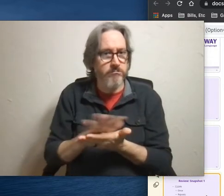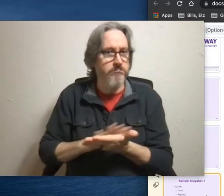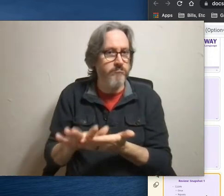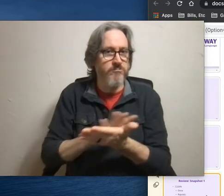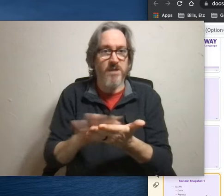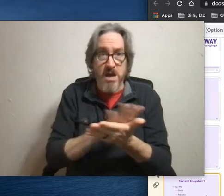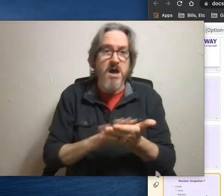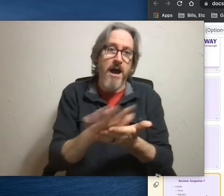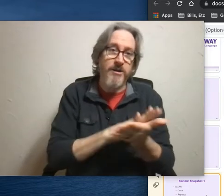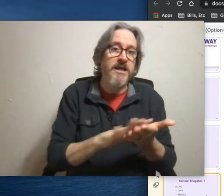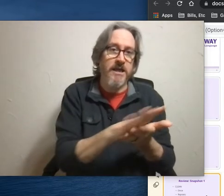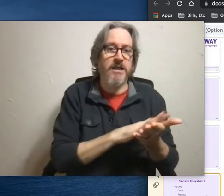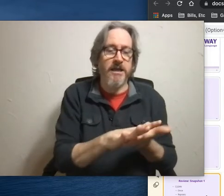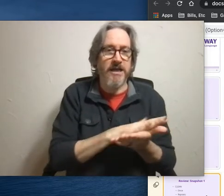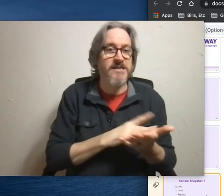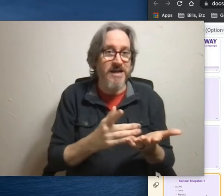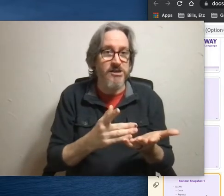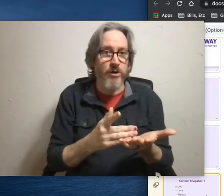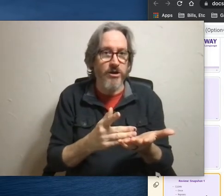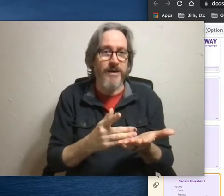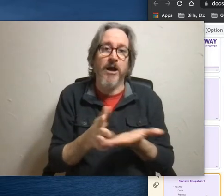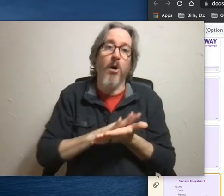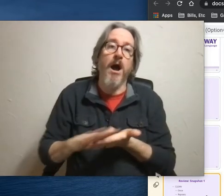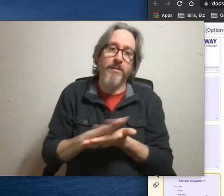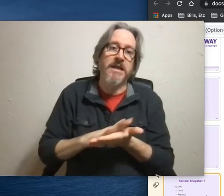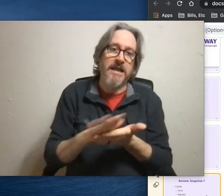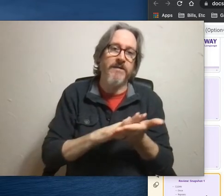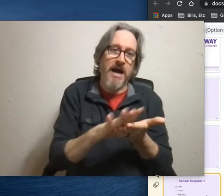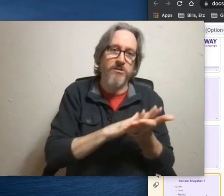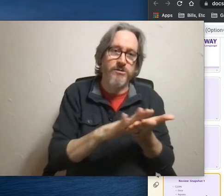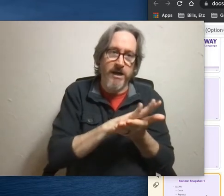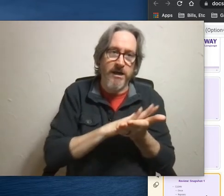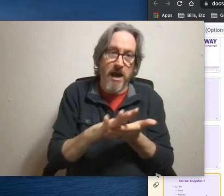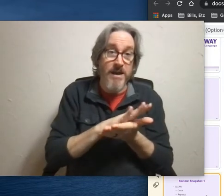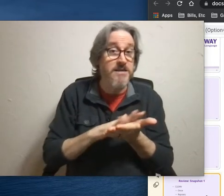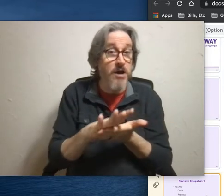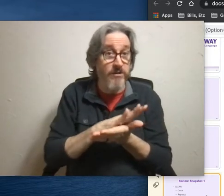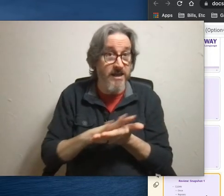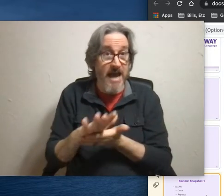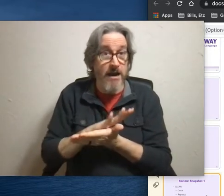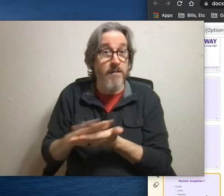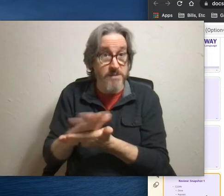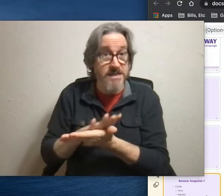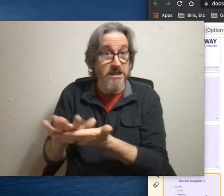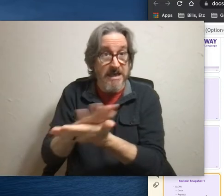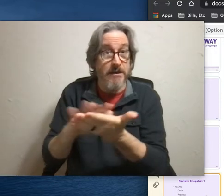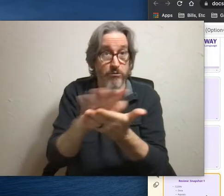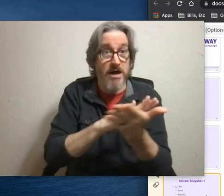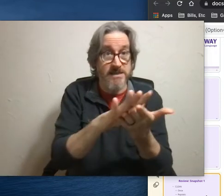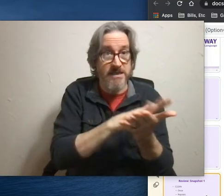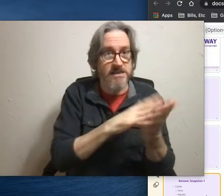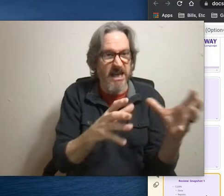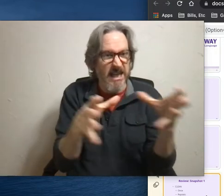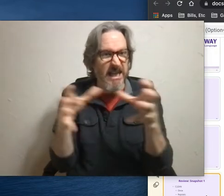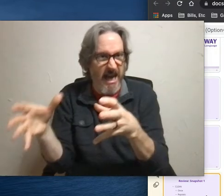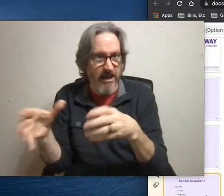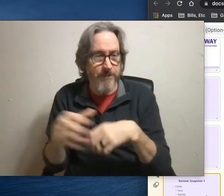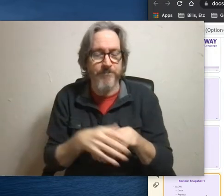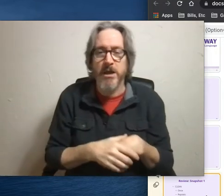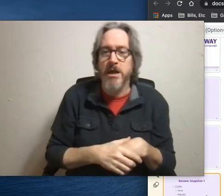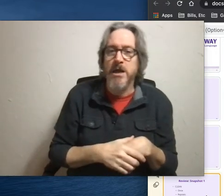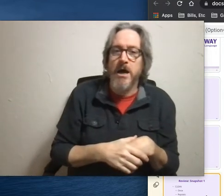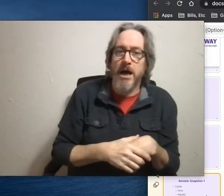it. I'm cleaning, cleaning. Like someone asks you, what are you doing? Oh, I'm cleaning the house, right? I'm not done with it yet. I'm still in process,